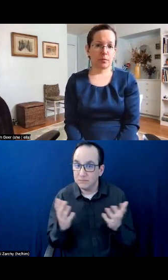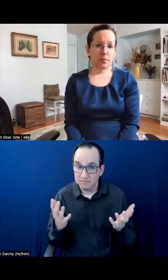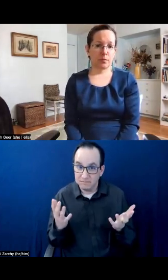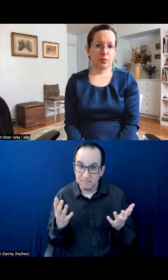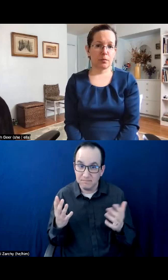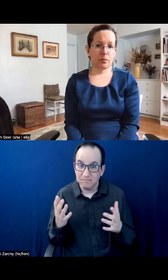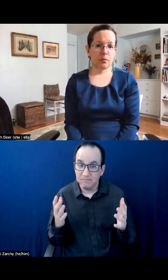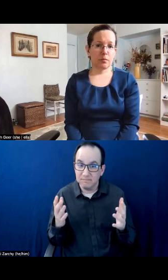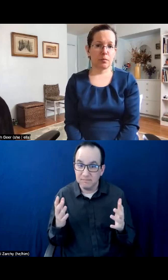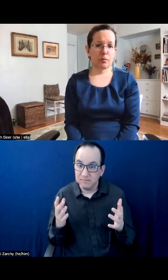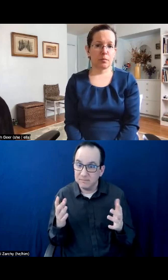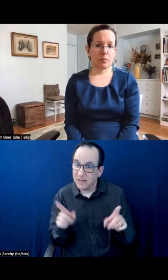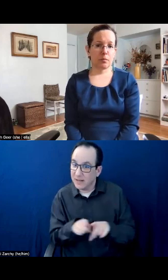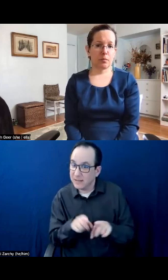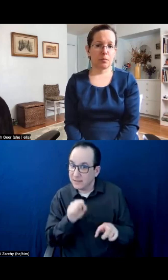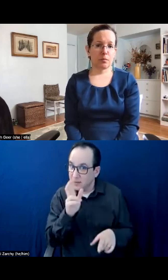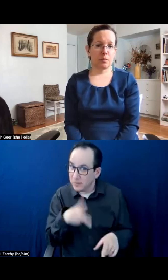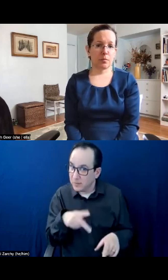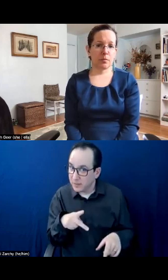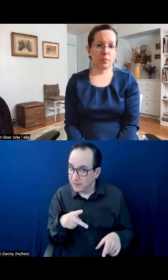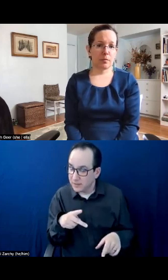So